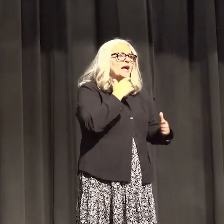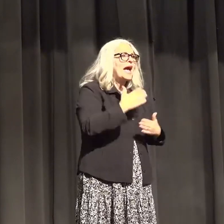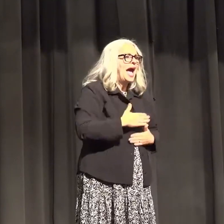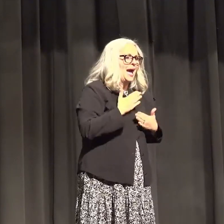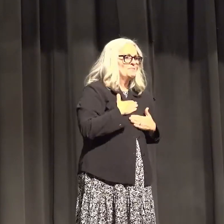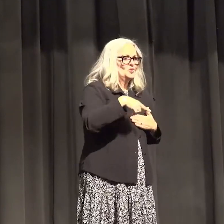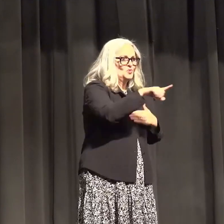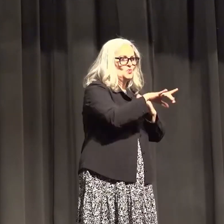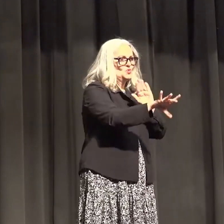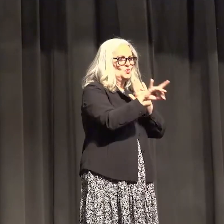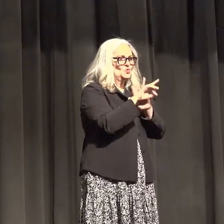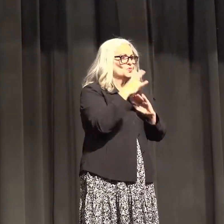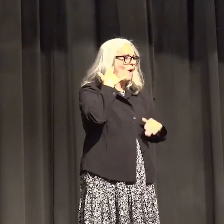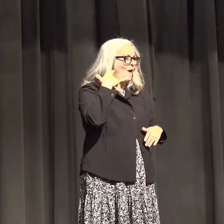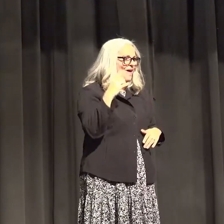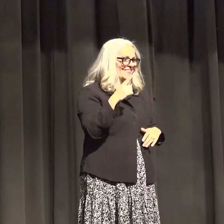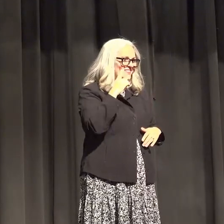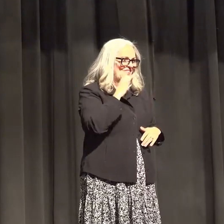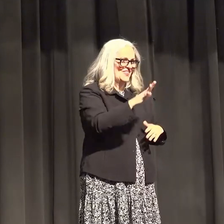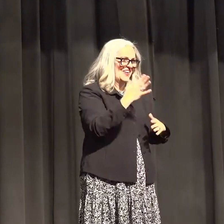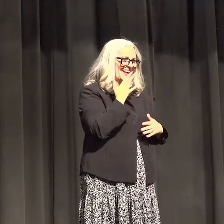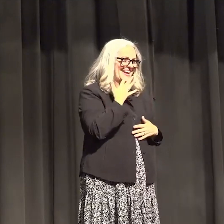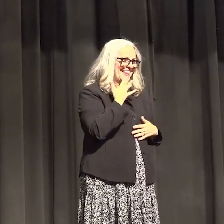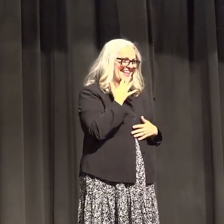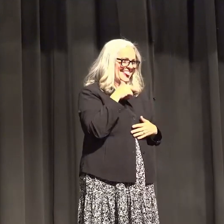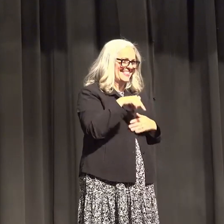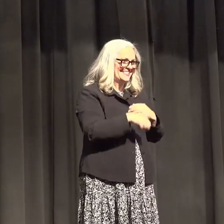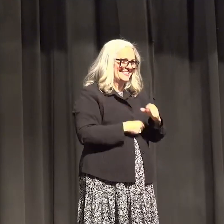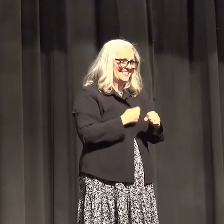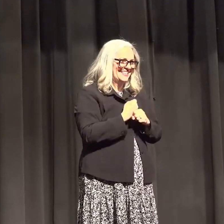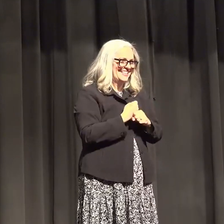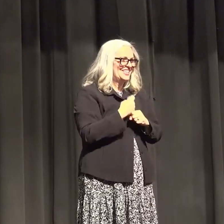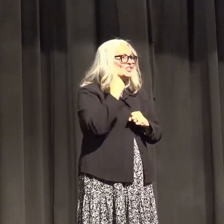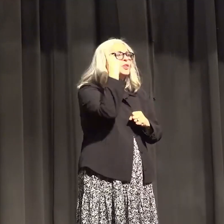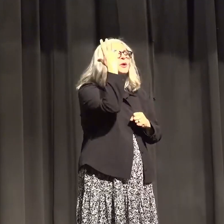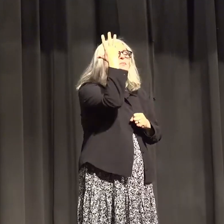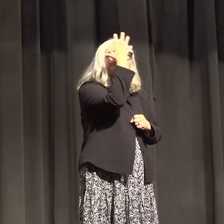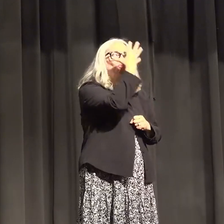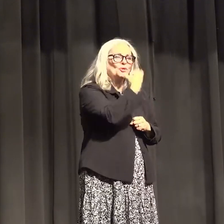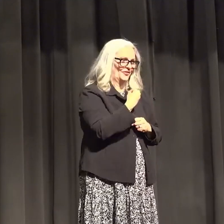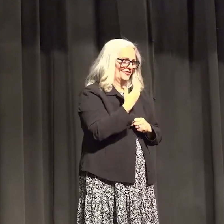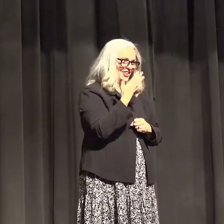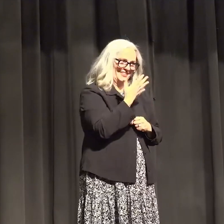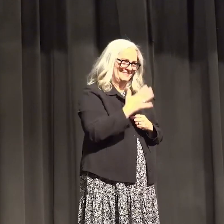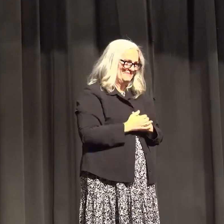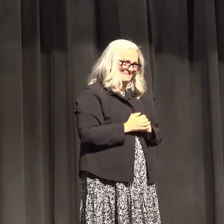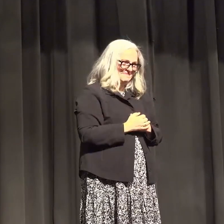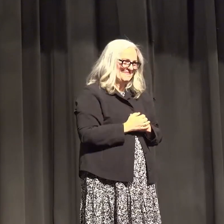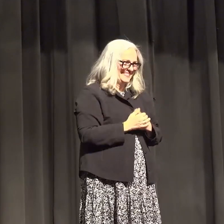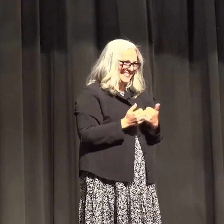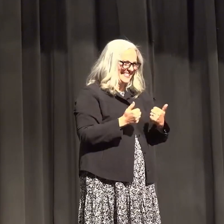robe and the cap. I'm so happy that you chose gold for your color this year. It is absolutely